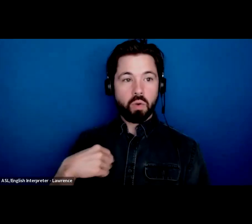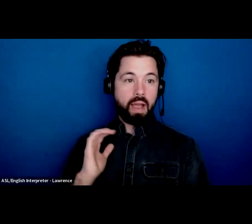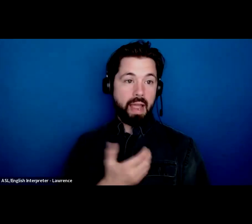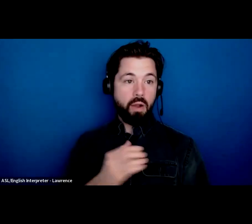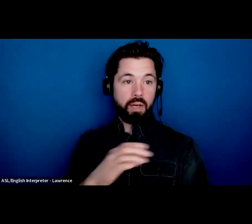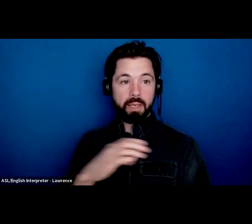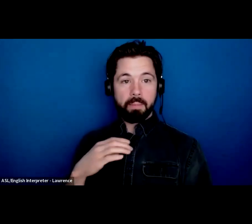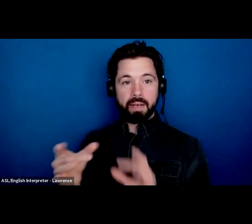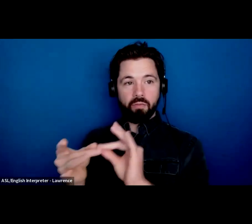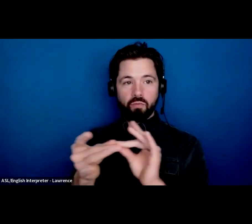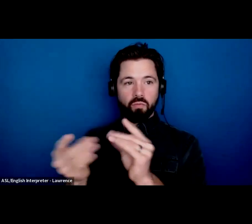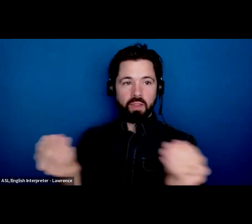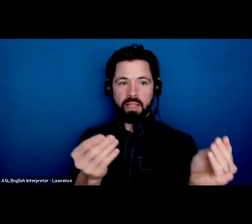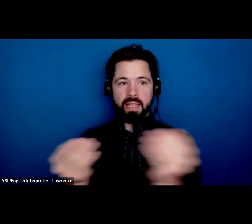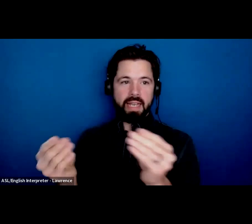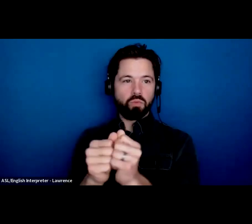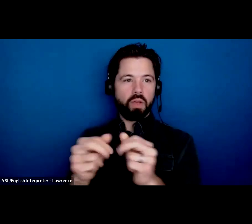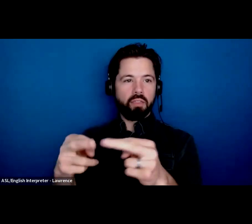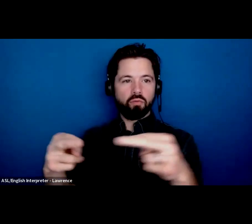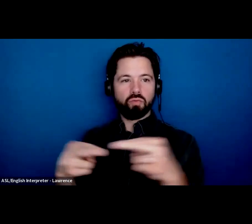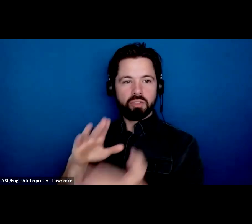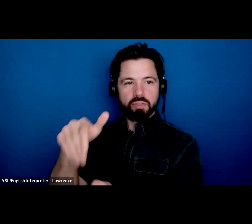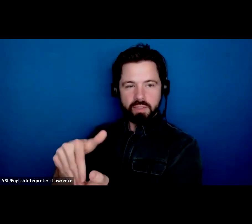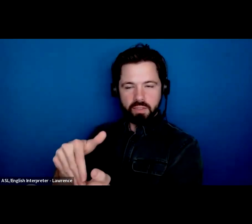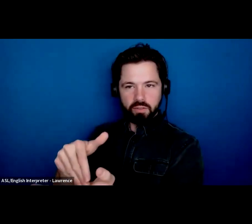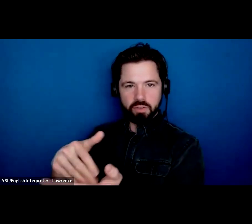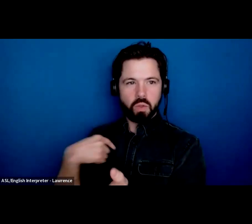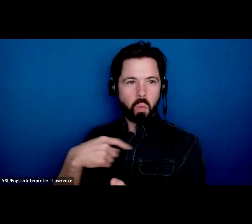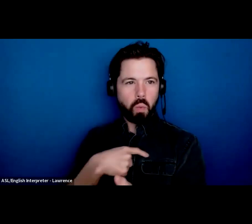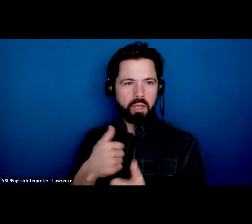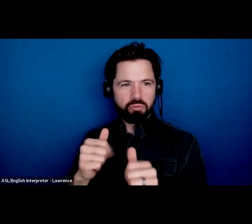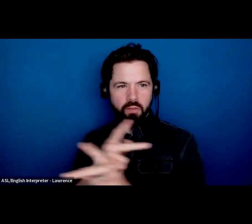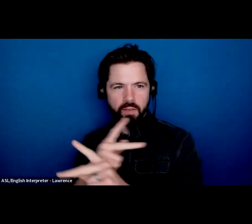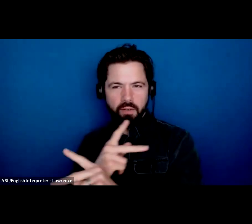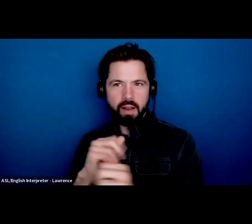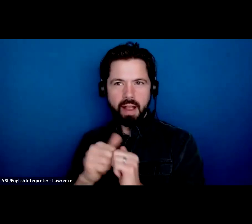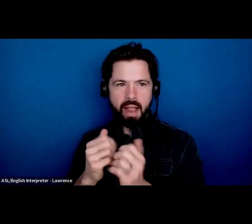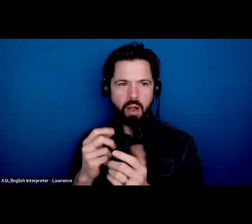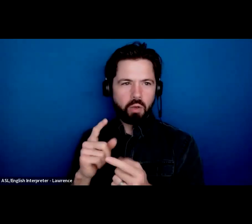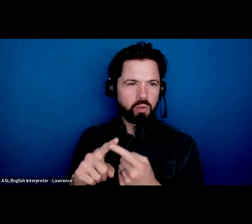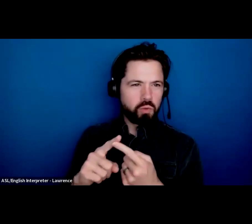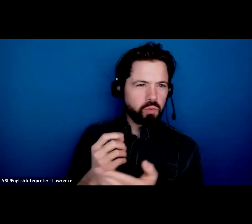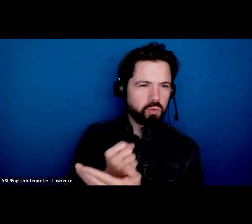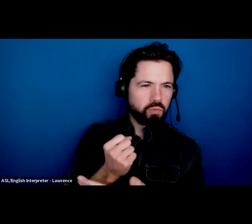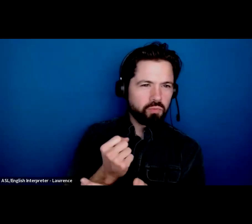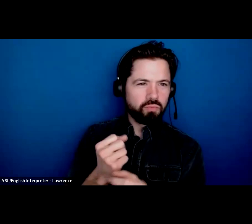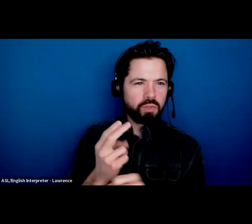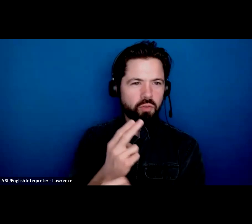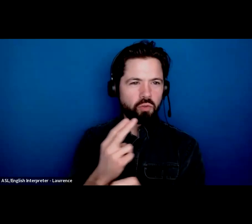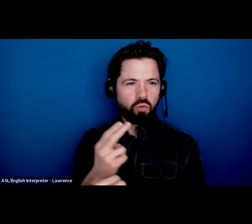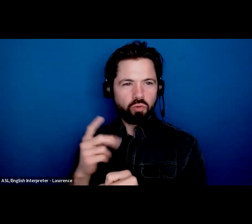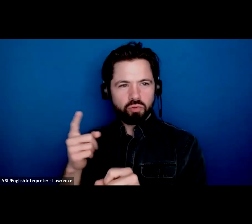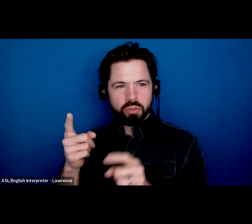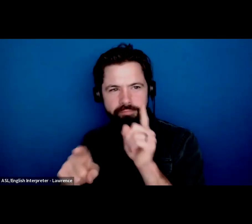the Regional Center on figuring out how we can leverage the ways that we're collaborating now